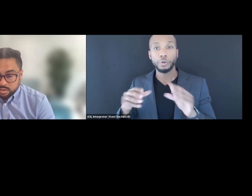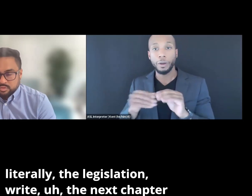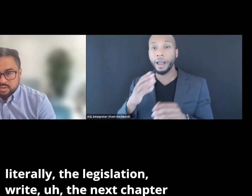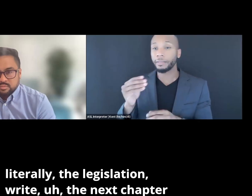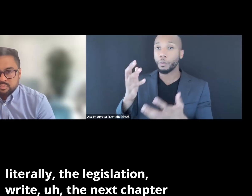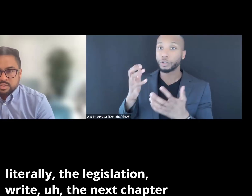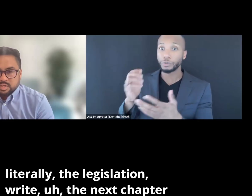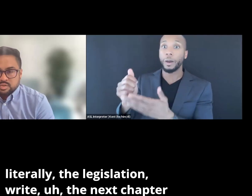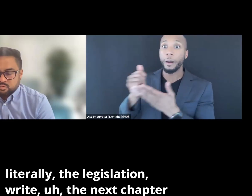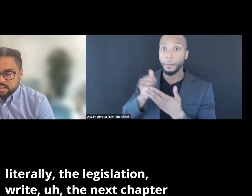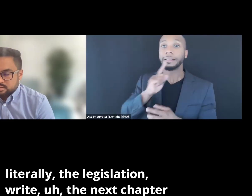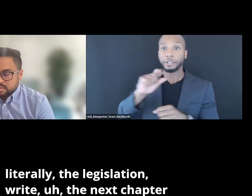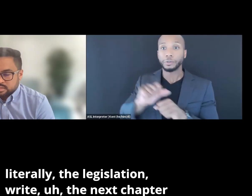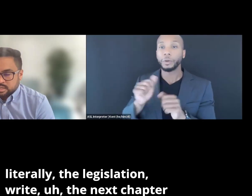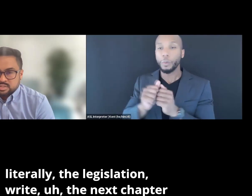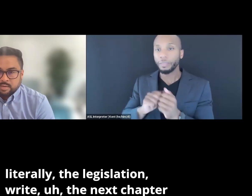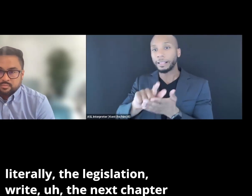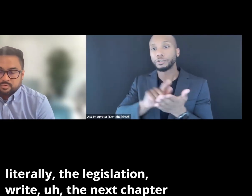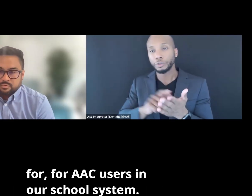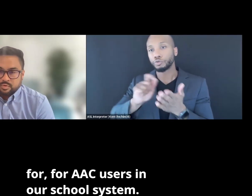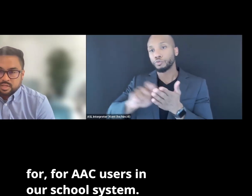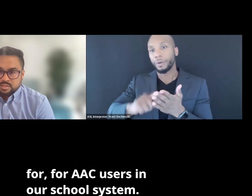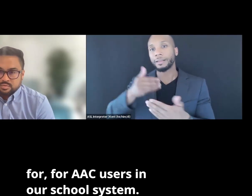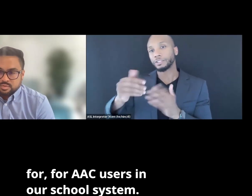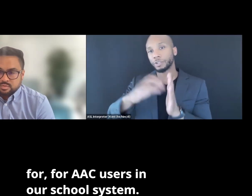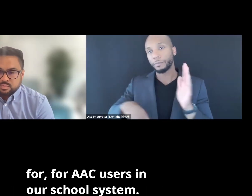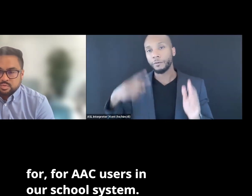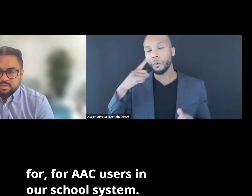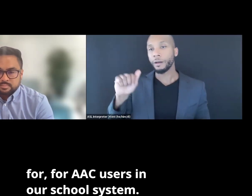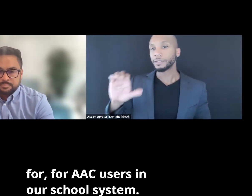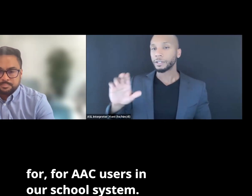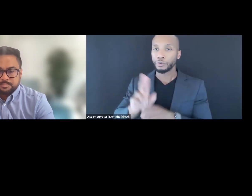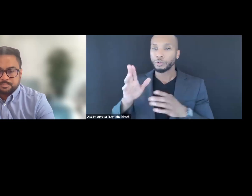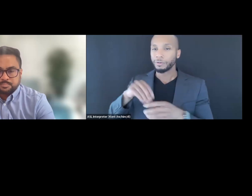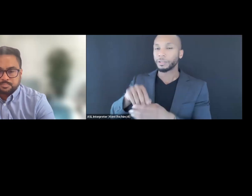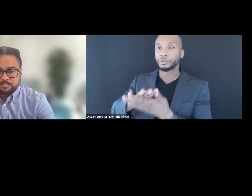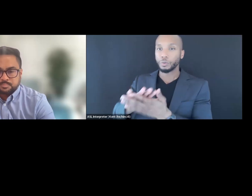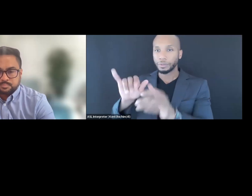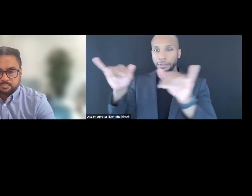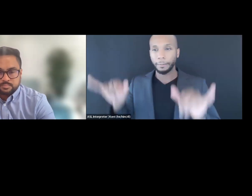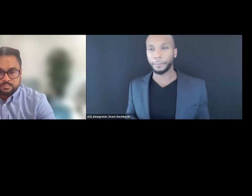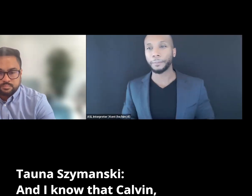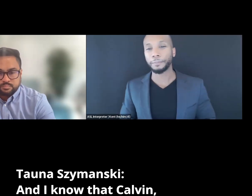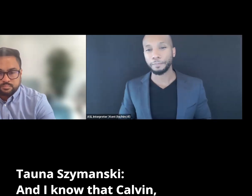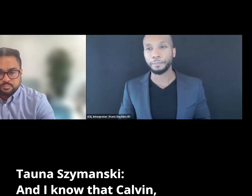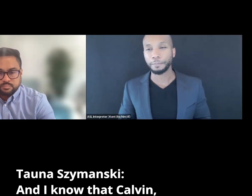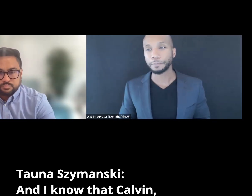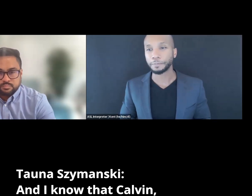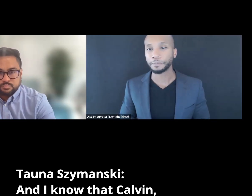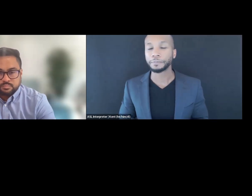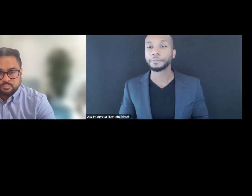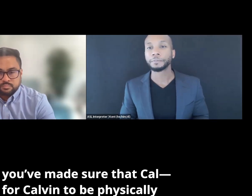help, literally through legislation, write the next chapter for AAC users in our school system. And I know